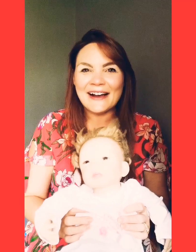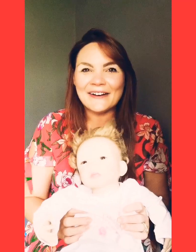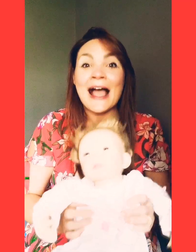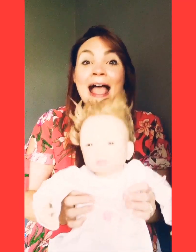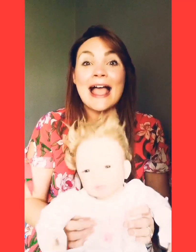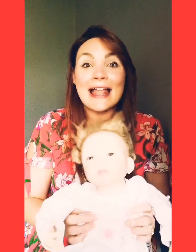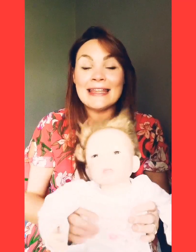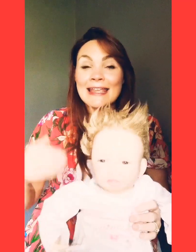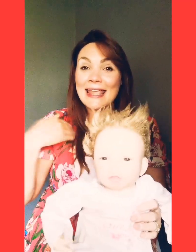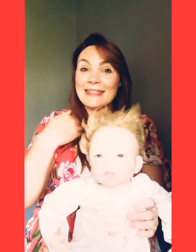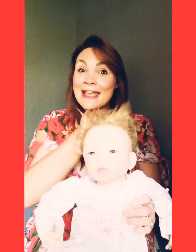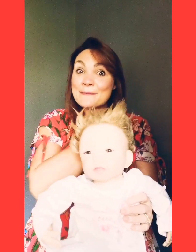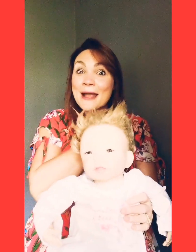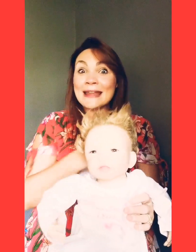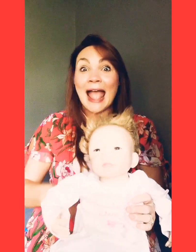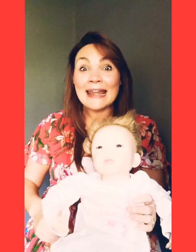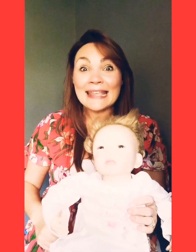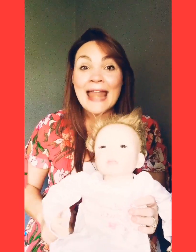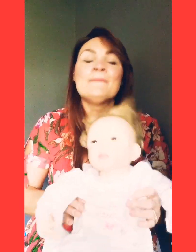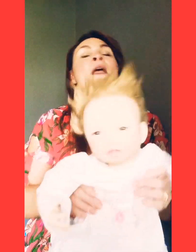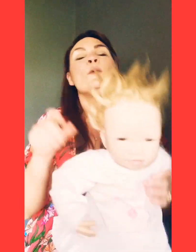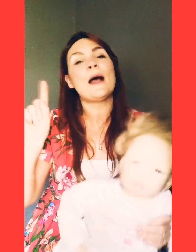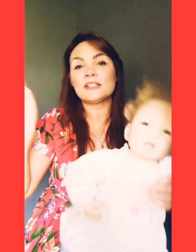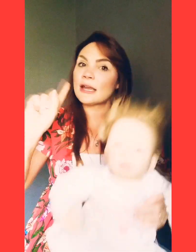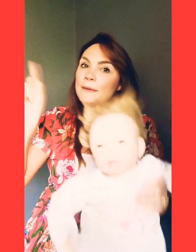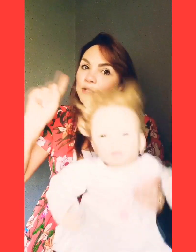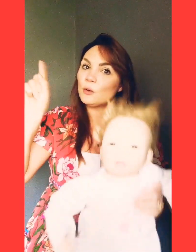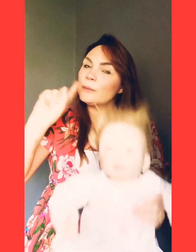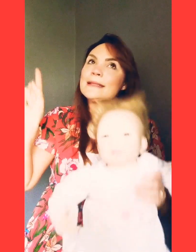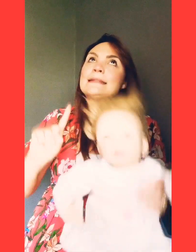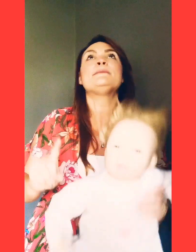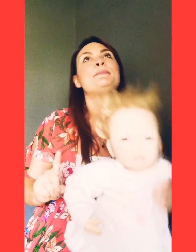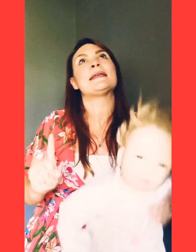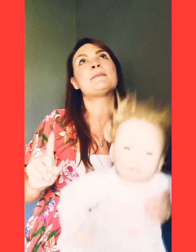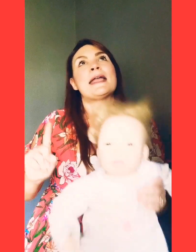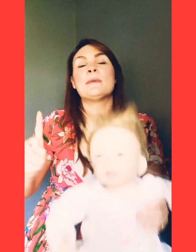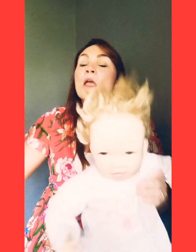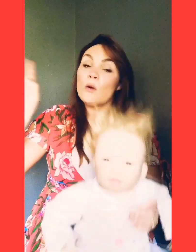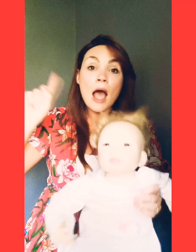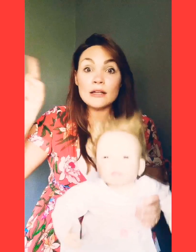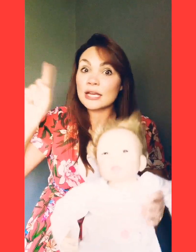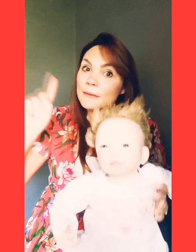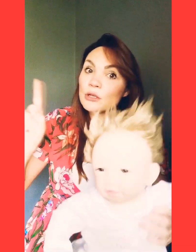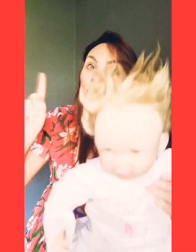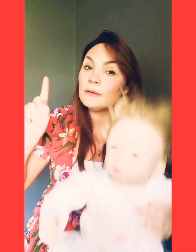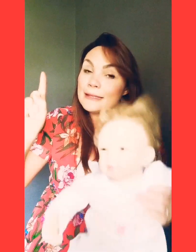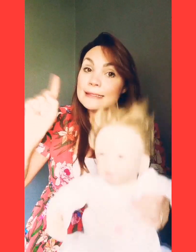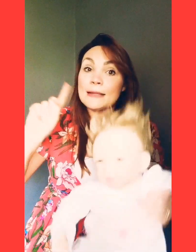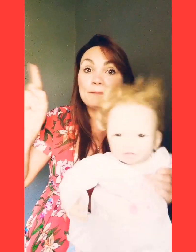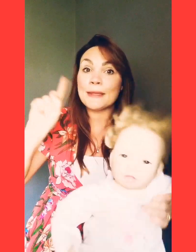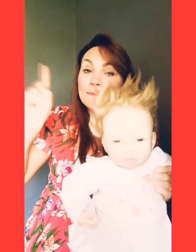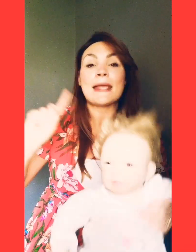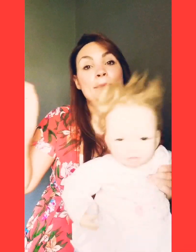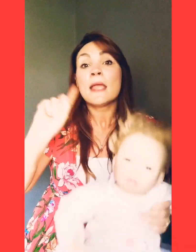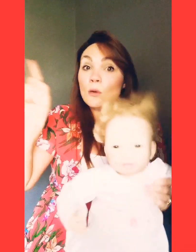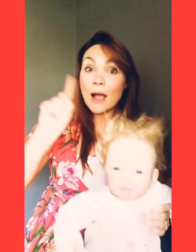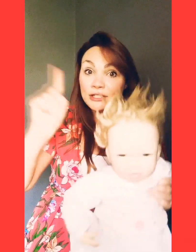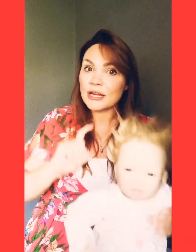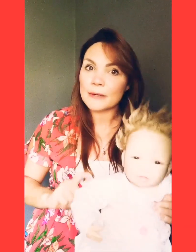all over Ellie in the muddy. And again, what shall we do with the sleeping baby? What shall we do with the sleeping baby? What shall we